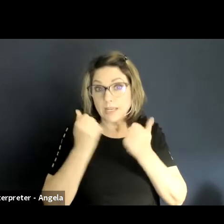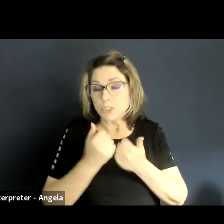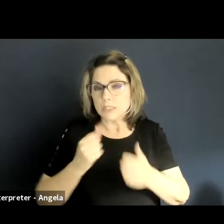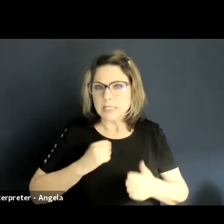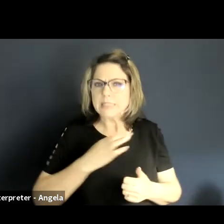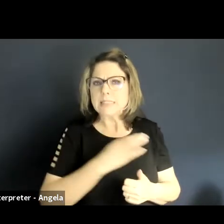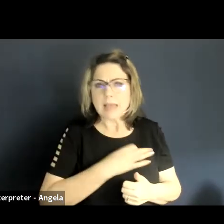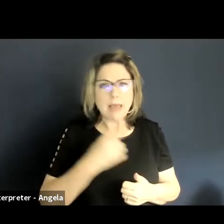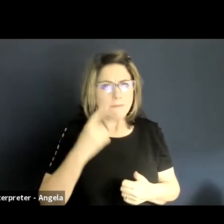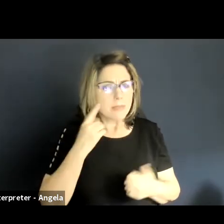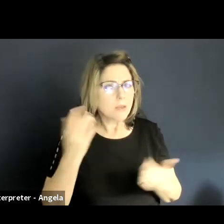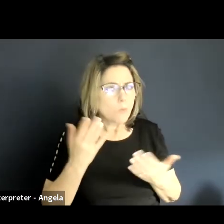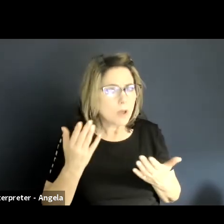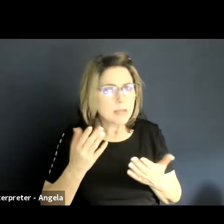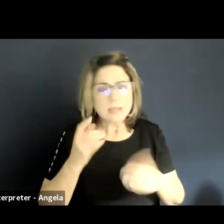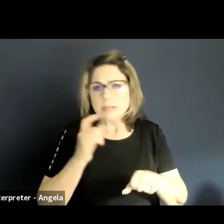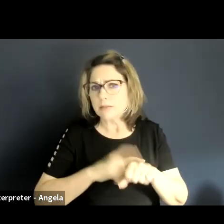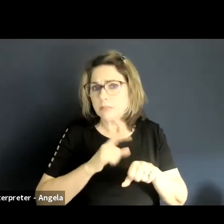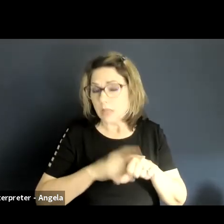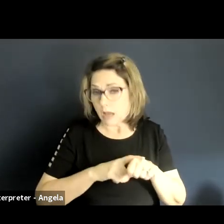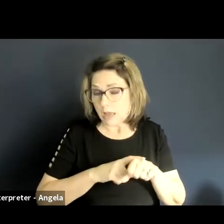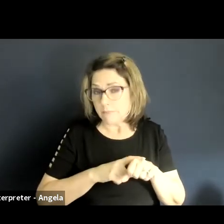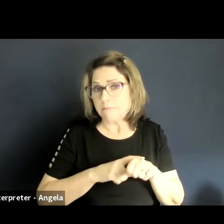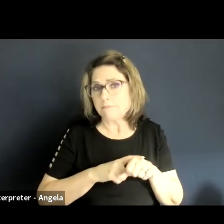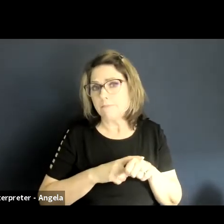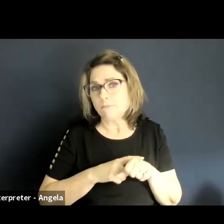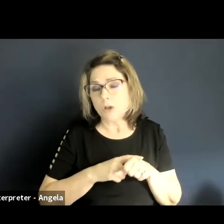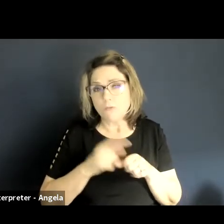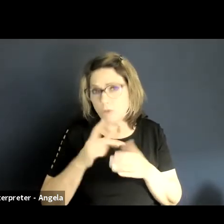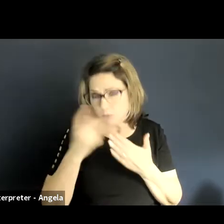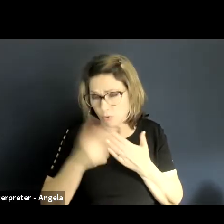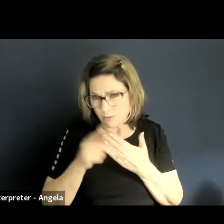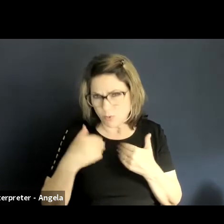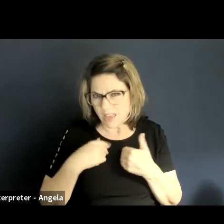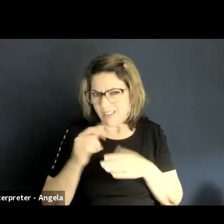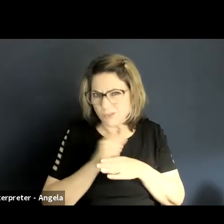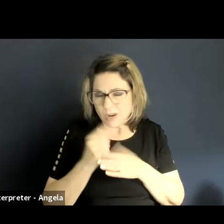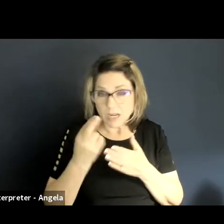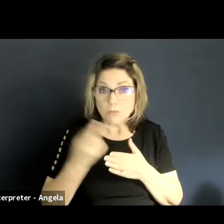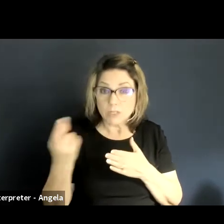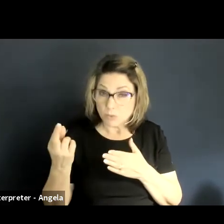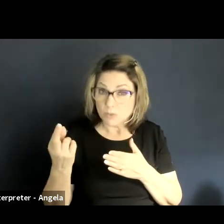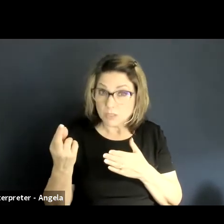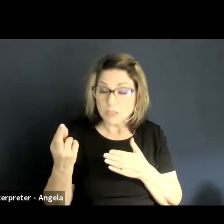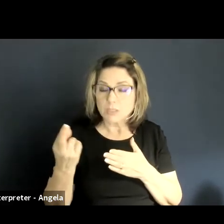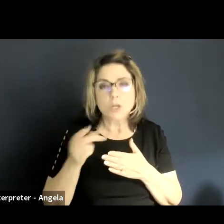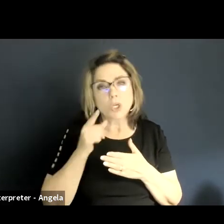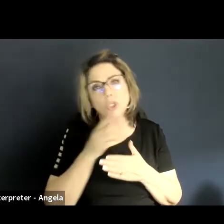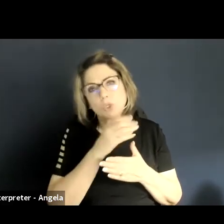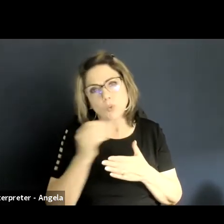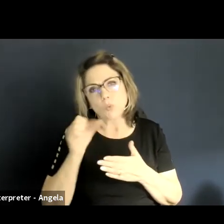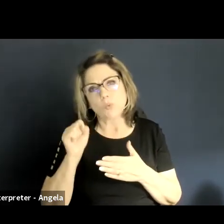Is their time for the program effective? Do they have the training and resources needed? Only you and your stakeholders can determine these